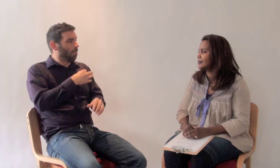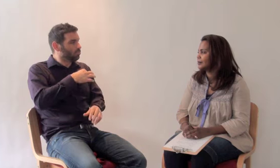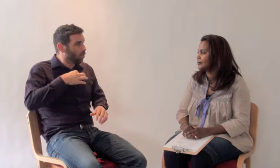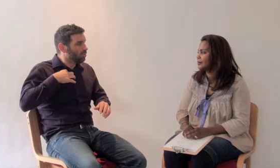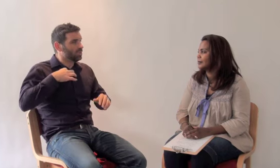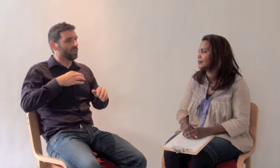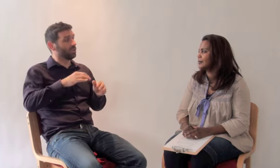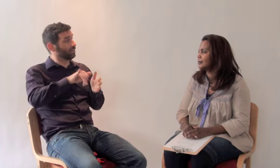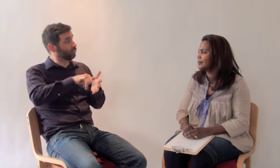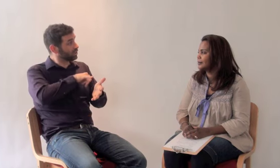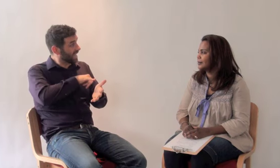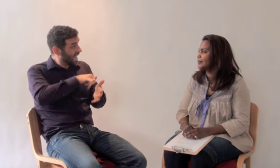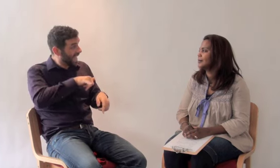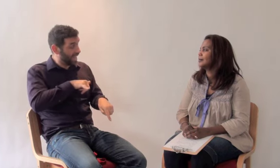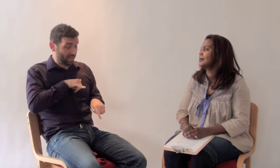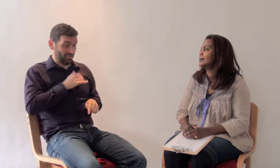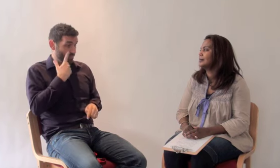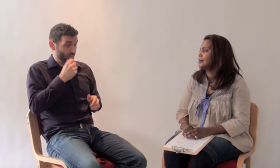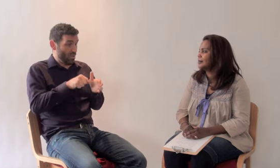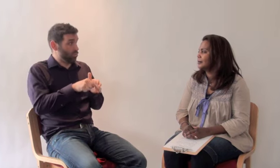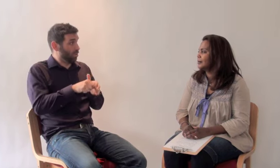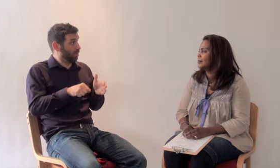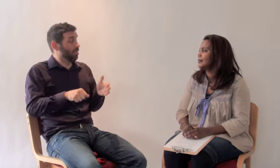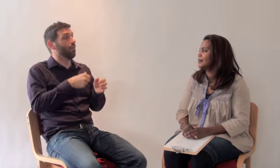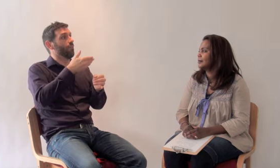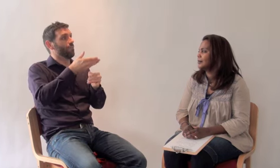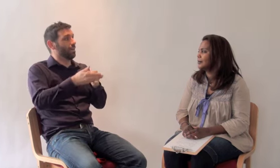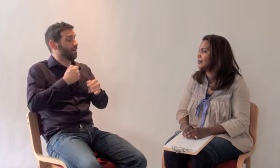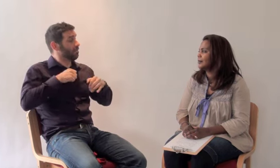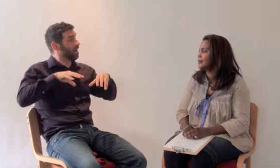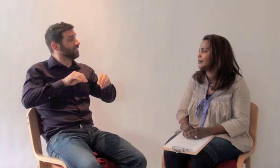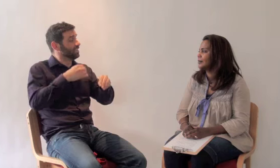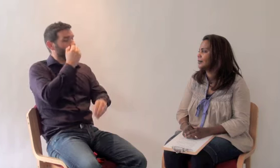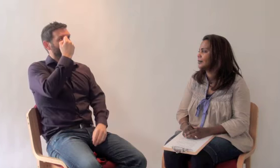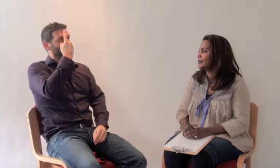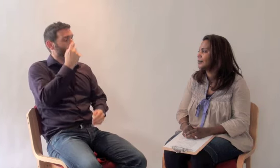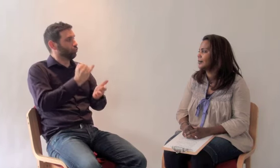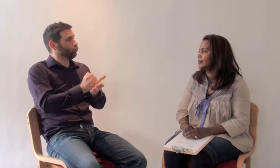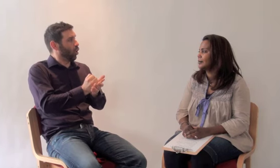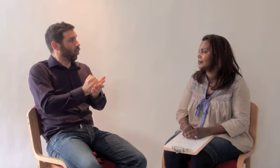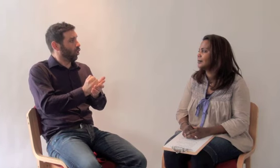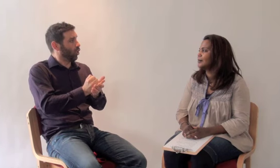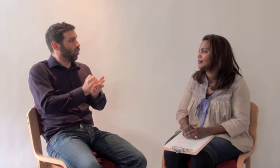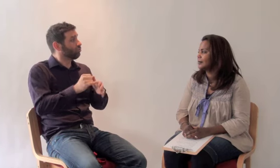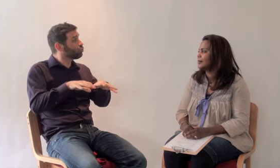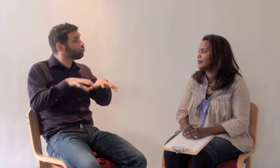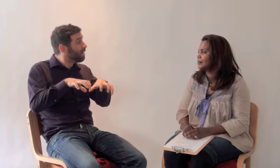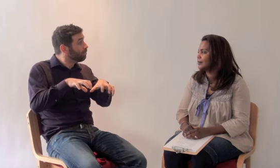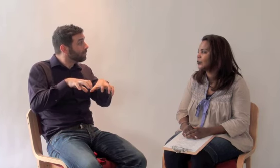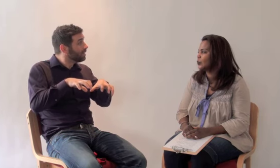so much pain. I saw a physio, I saw a doctor, I went for a scan. They couldn't find a problem. Eventually, my physio realised what was